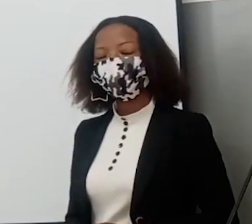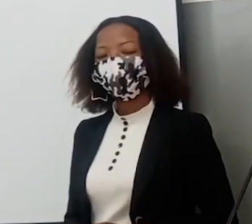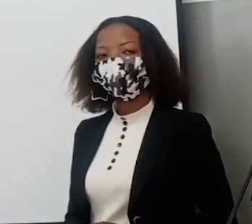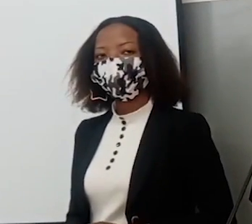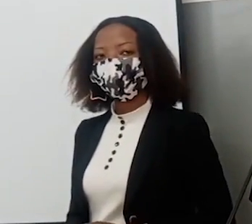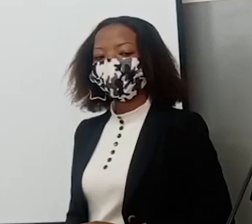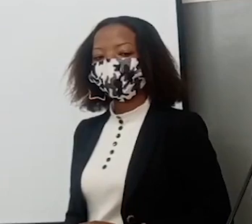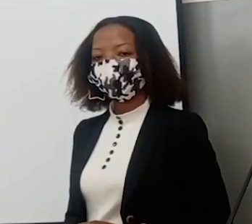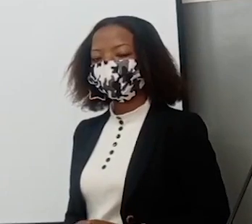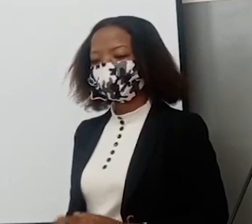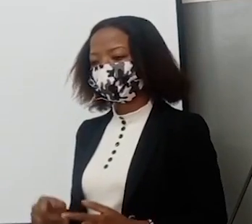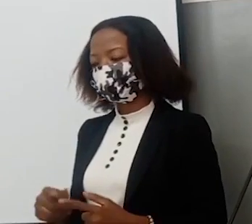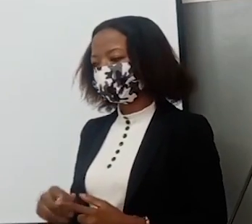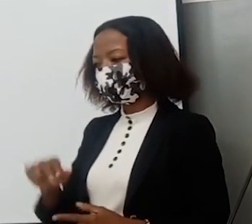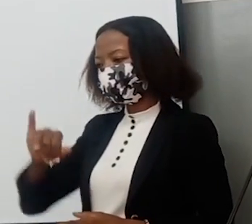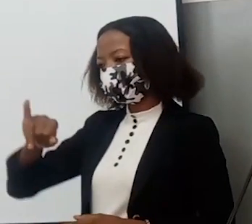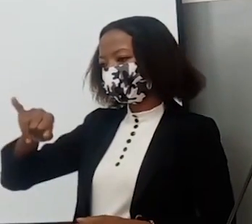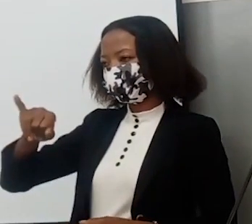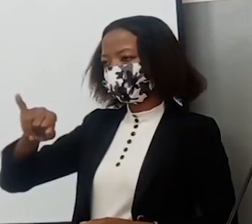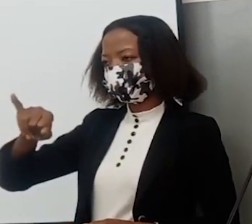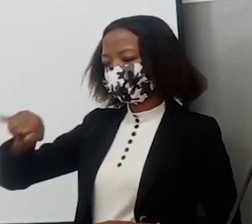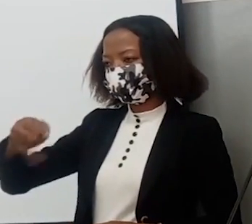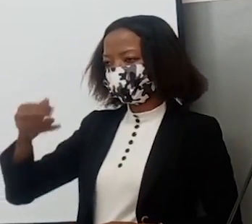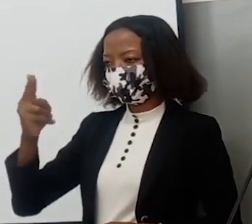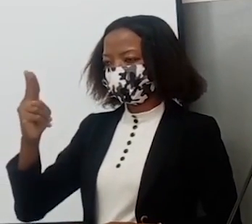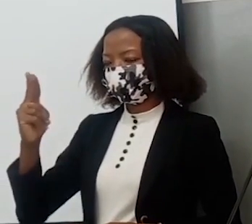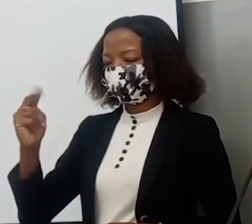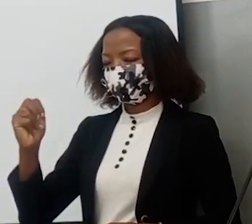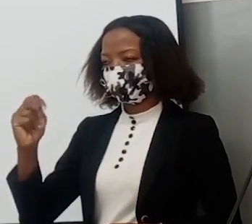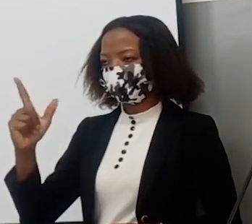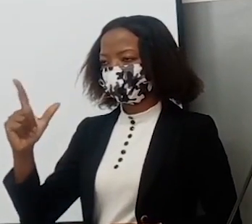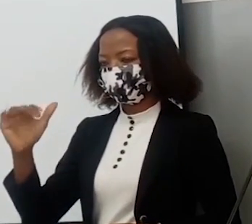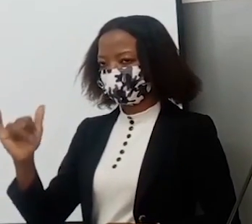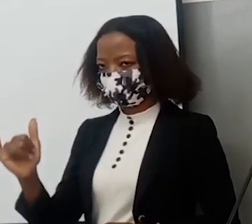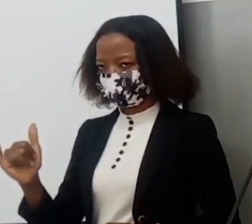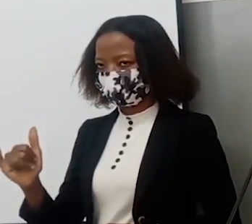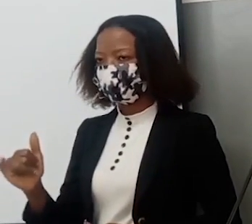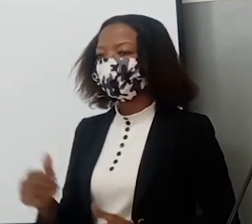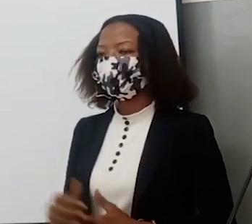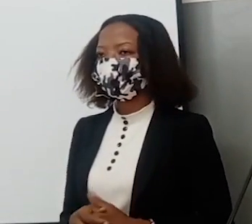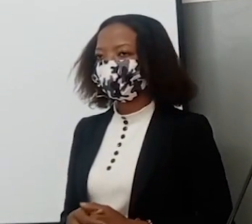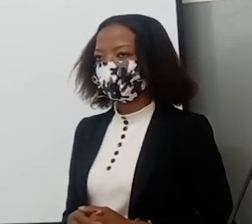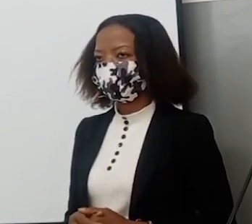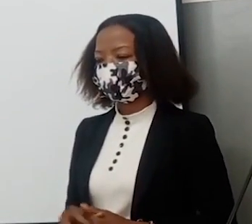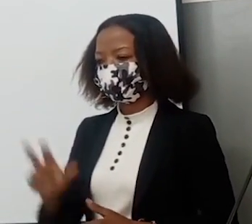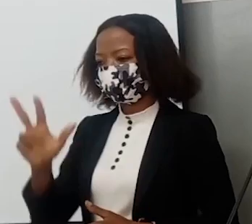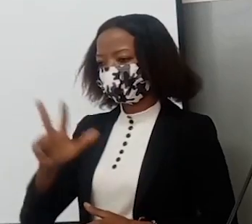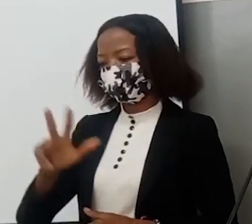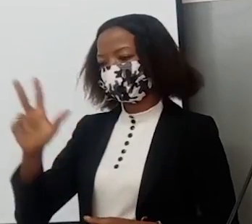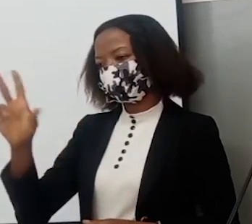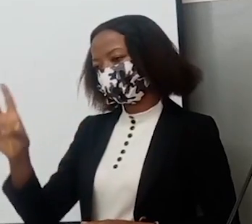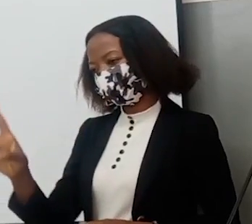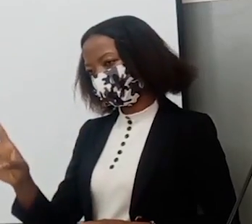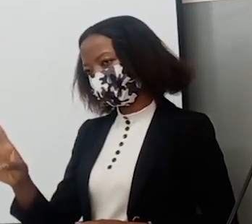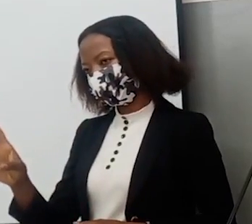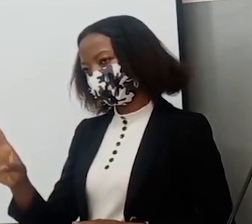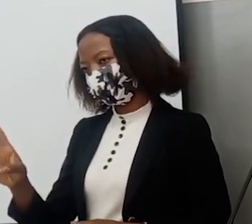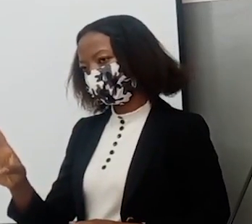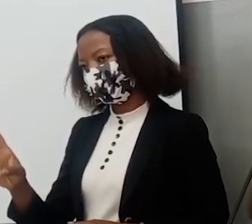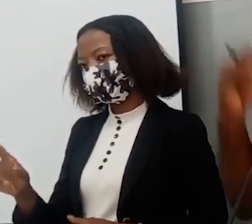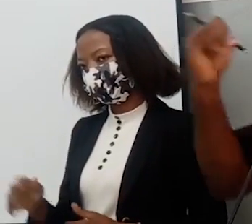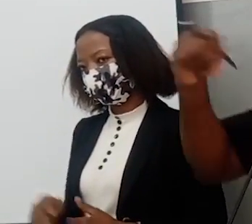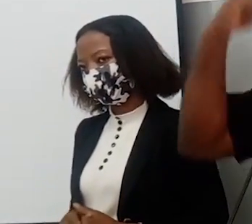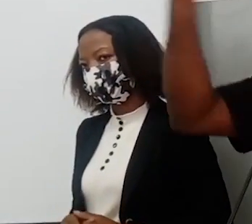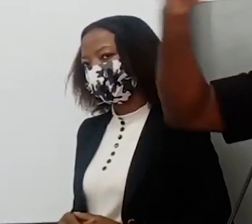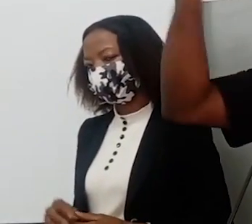So by 7th July, 46% of beds occupied. By 14th July, 37% of beds occupied.